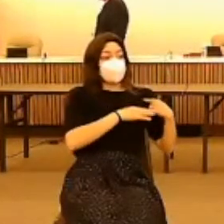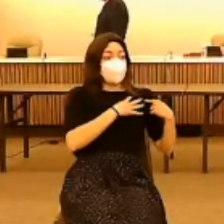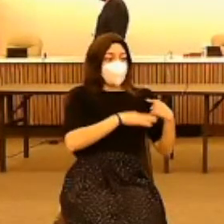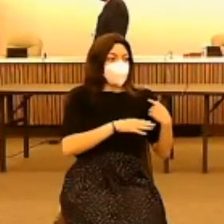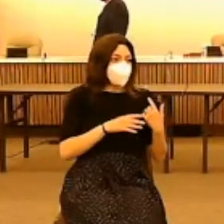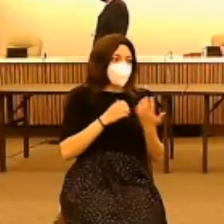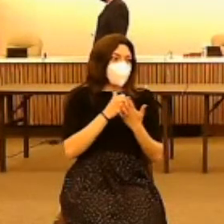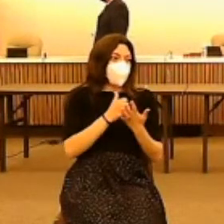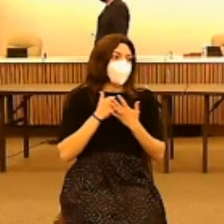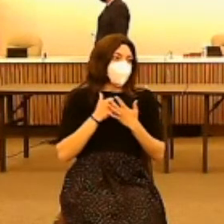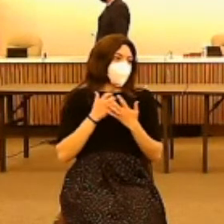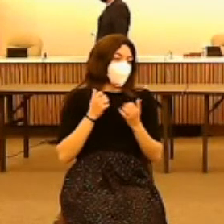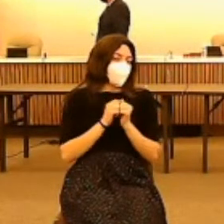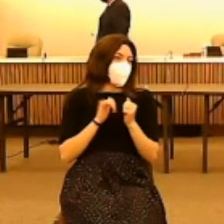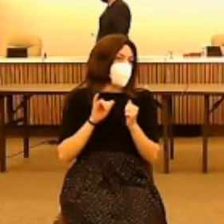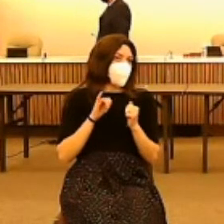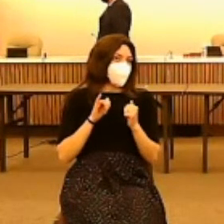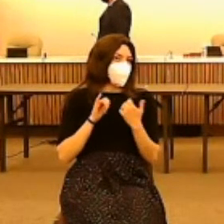Yeah.